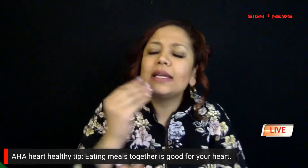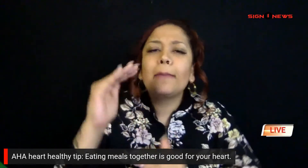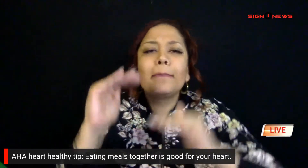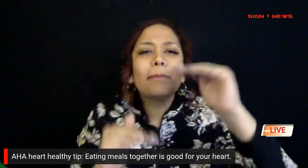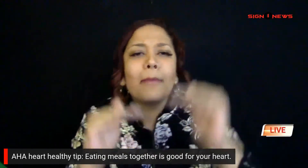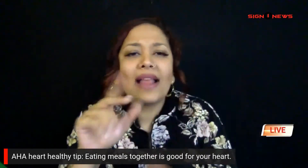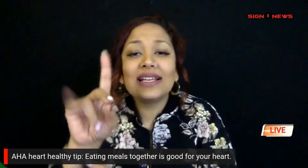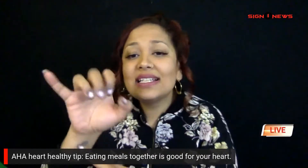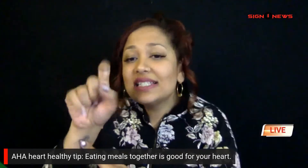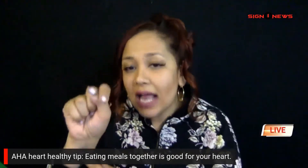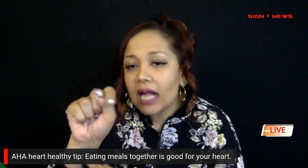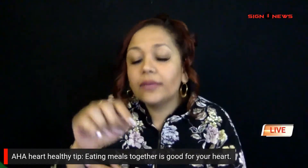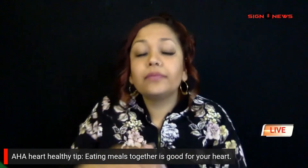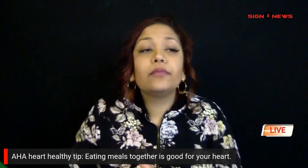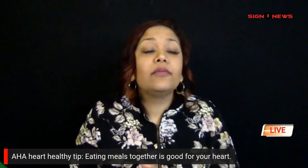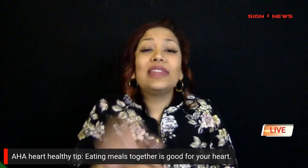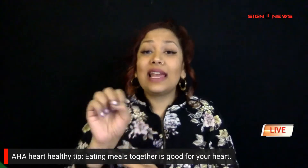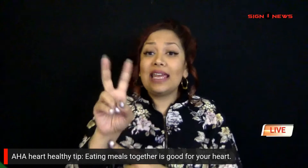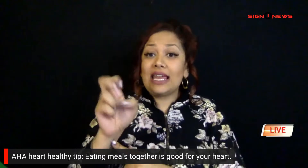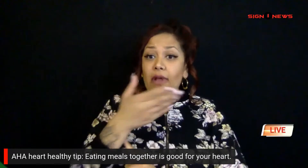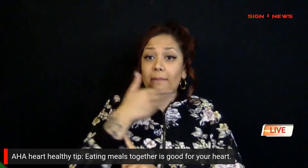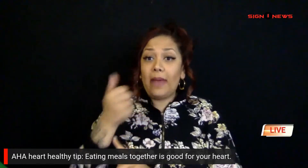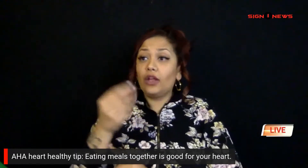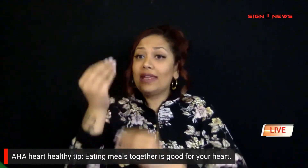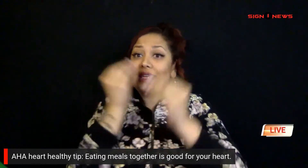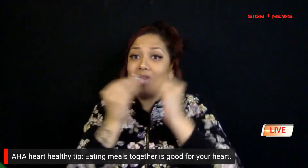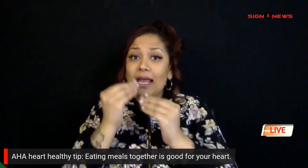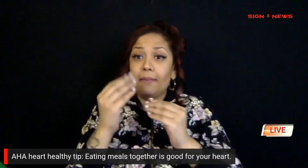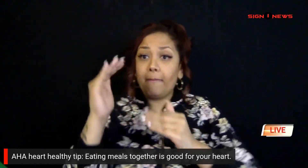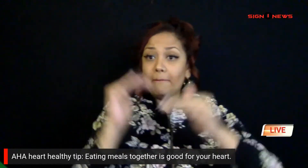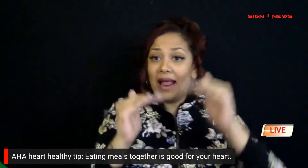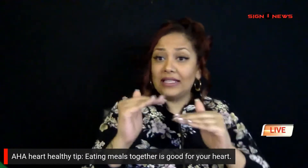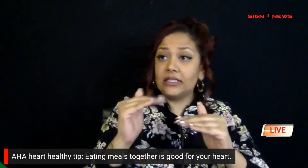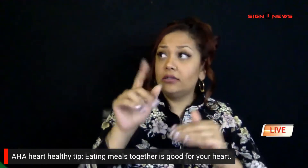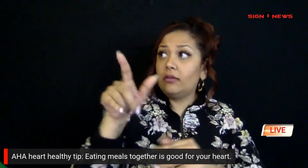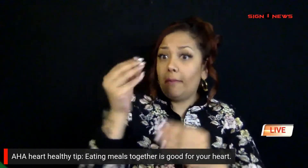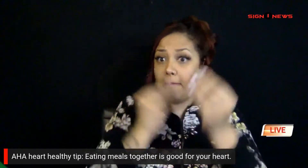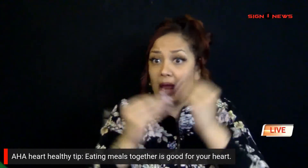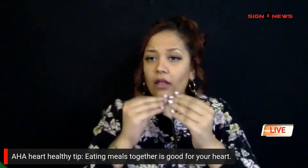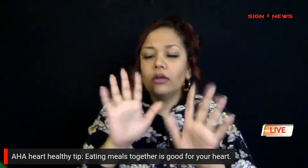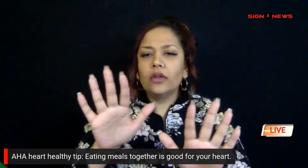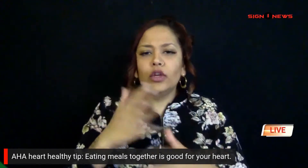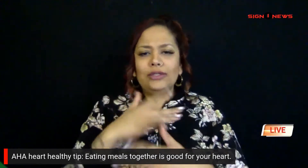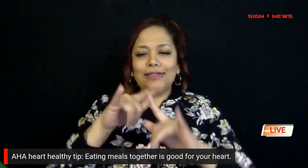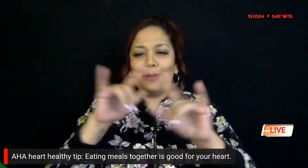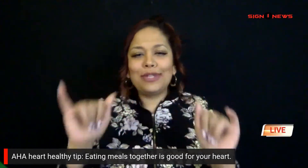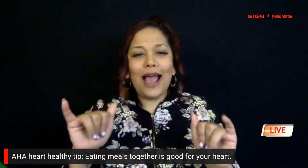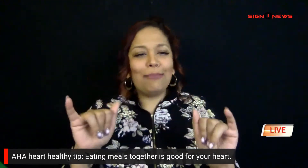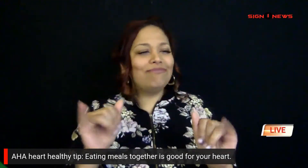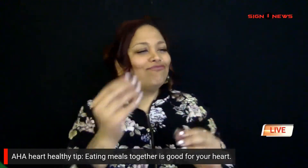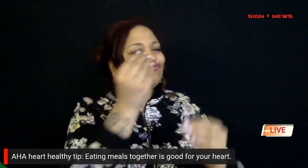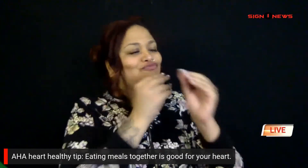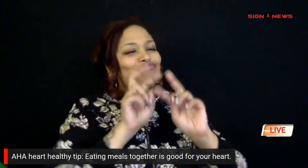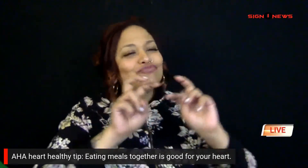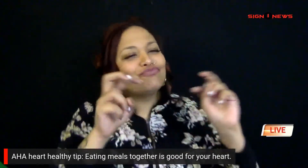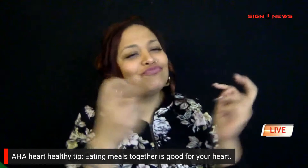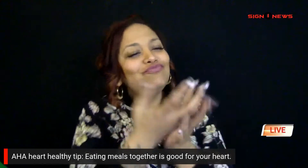March is Nutrition Month, which stresses the importance of eating a balanced diet. But